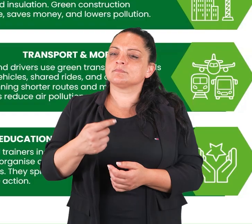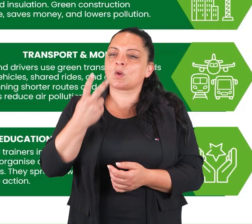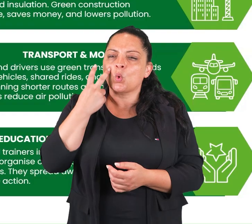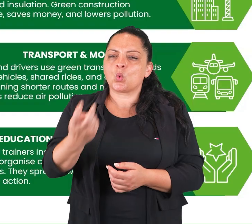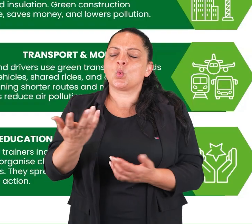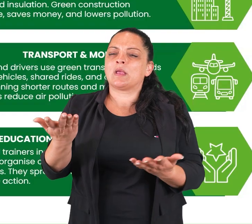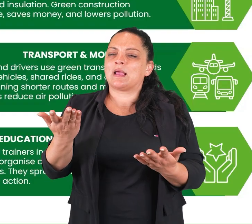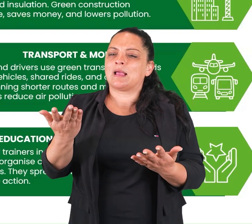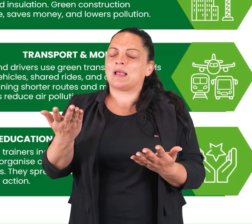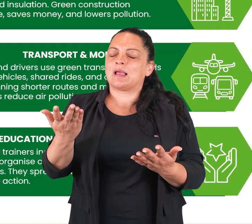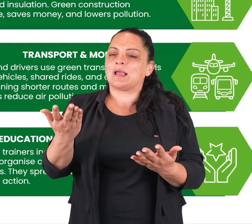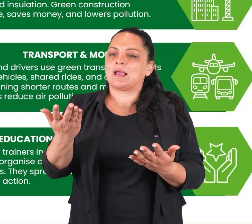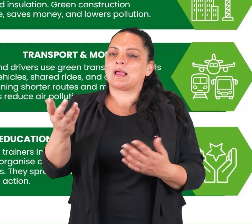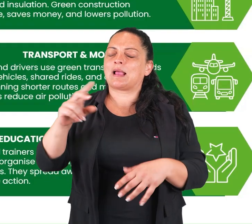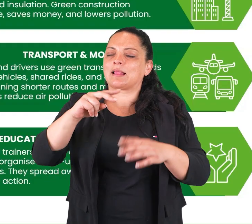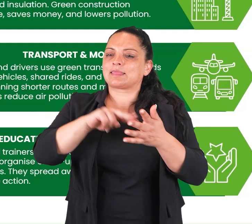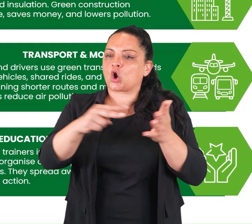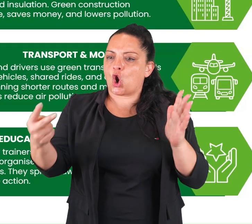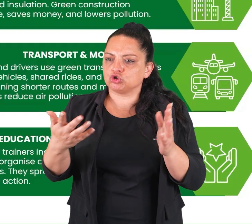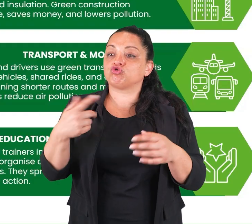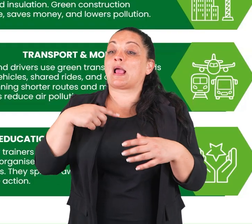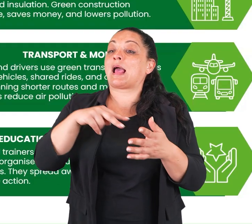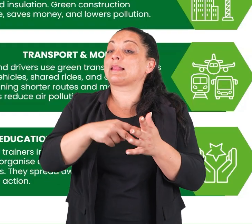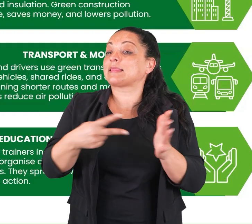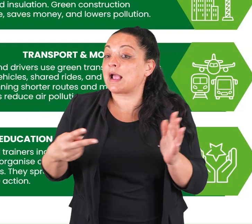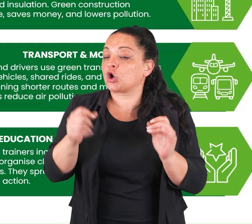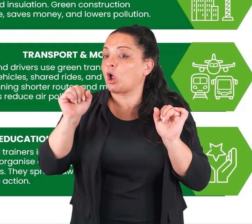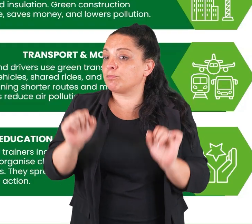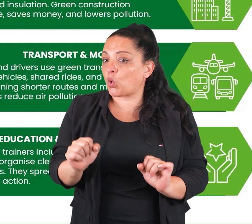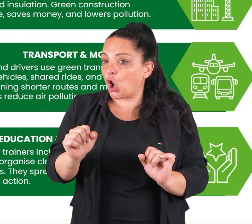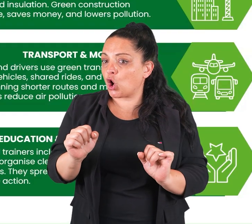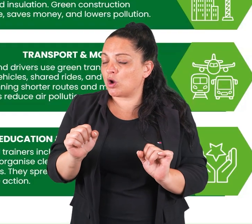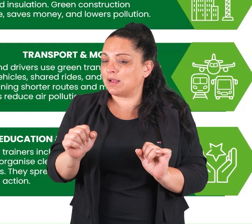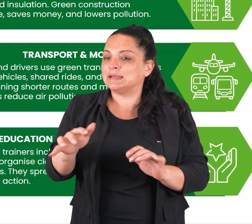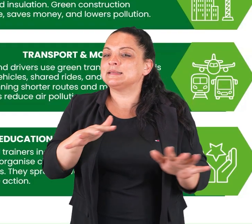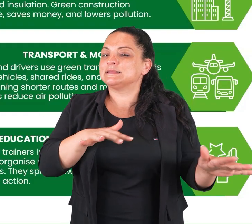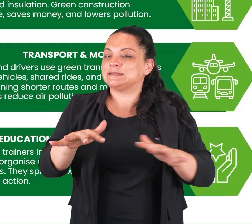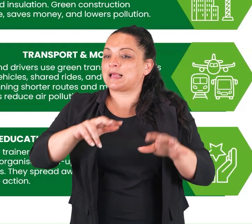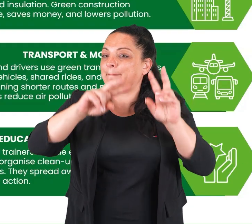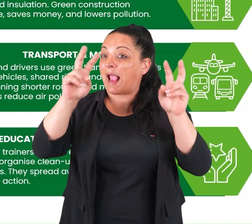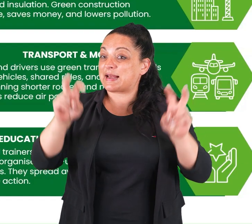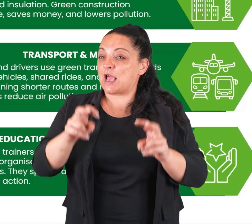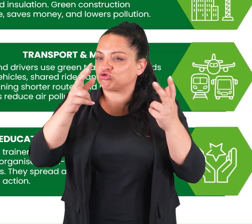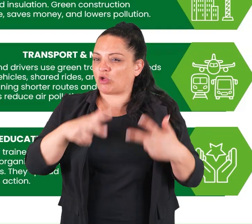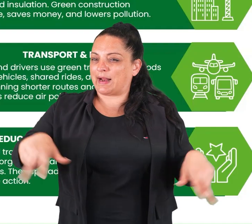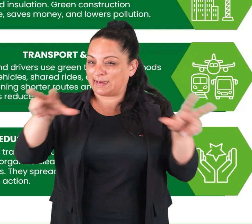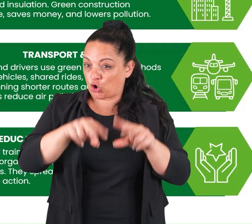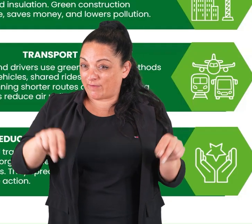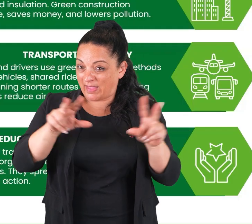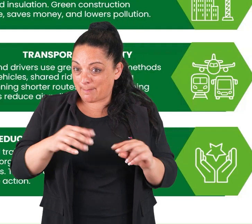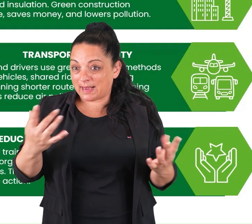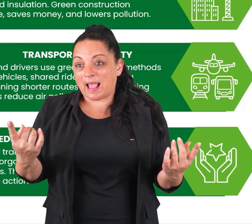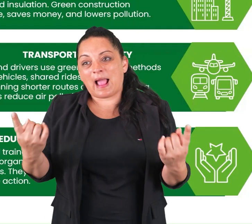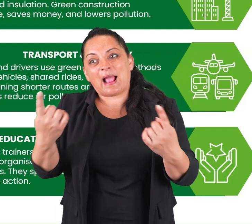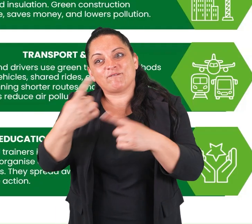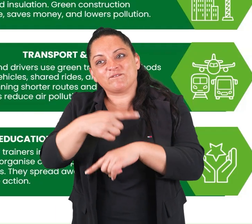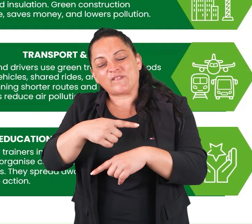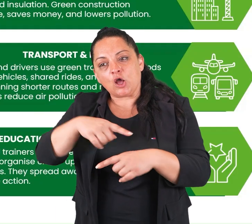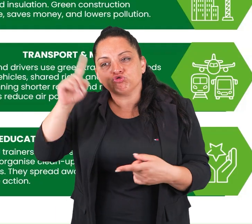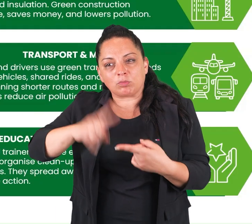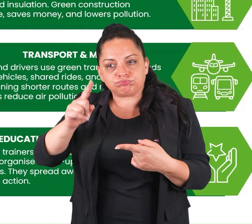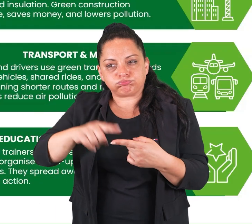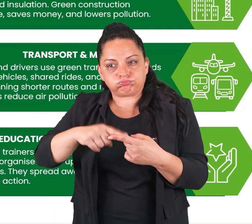About energy and technology, technicians can install renewable energy systems rather than